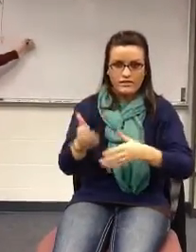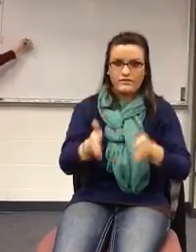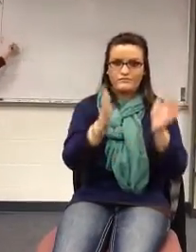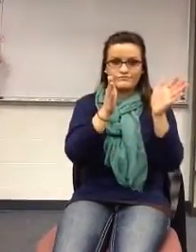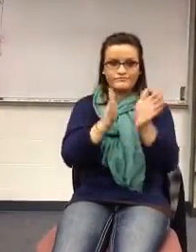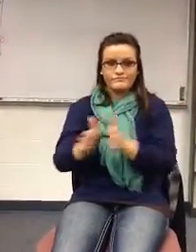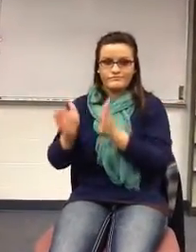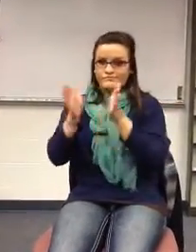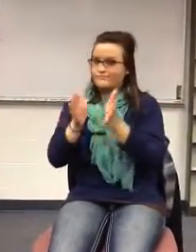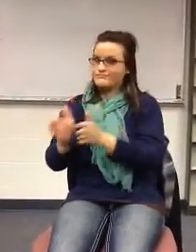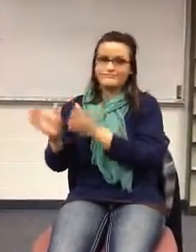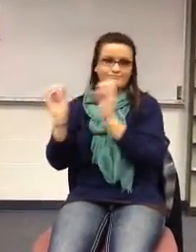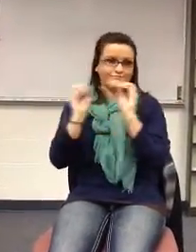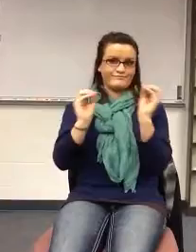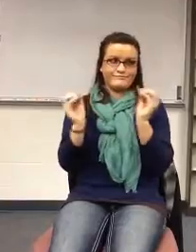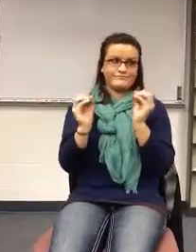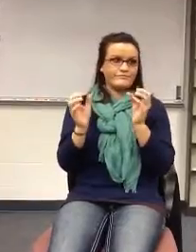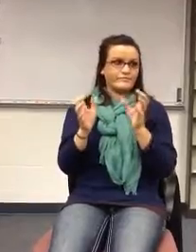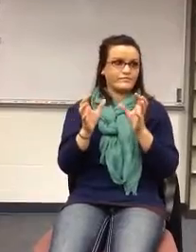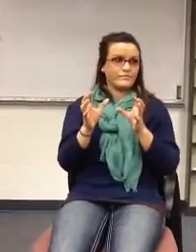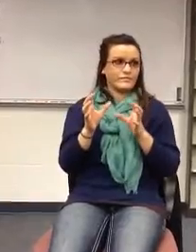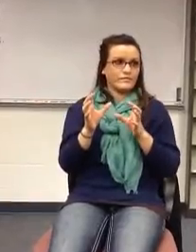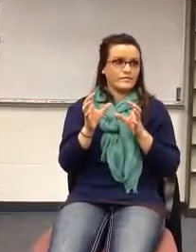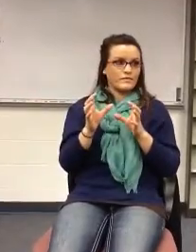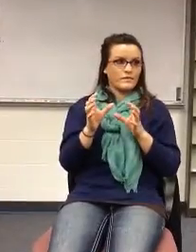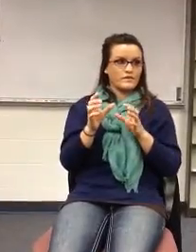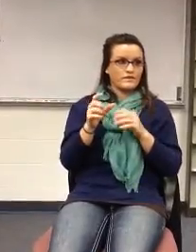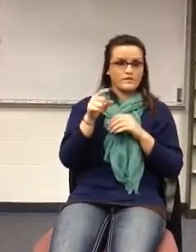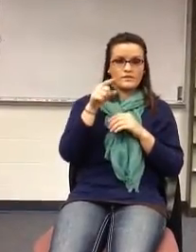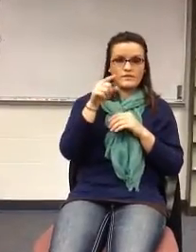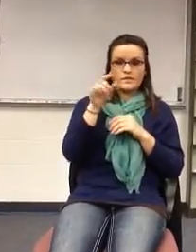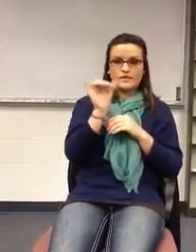blah. Irrational. Just like people.